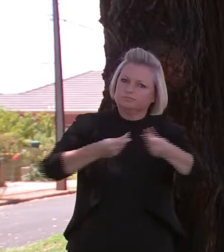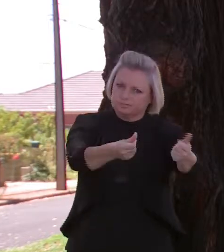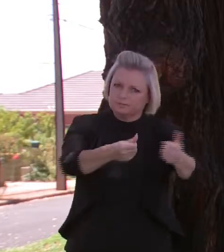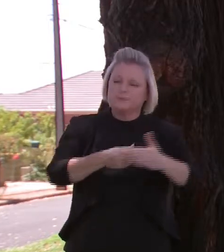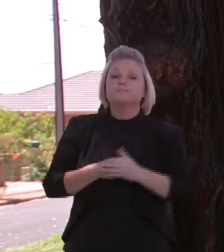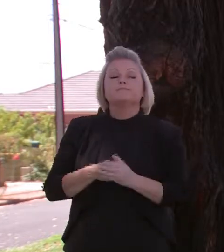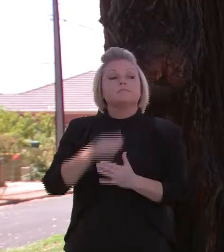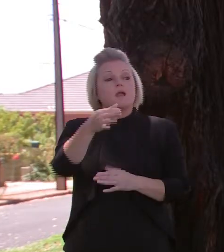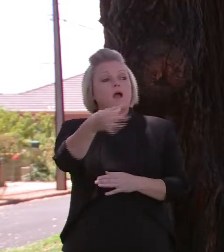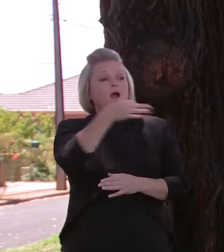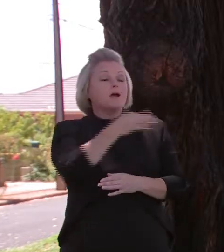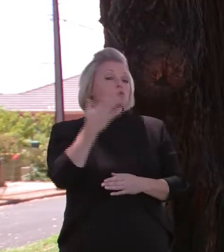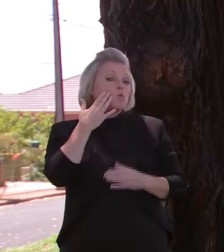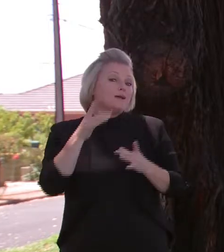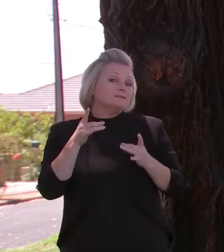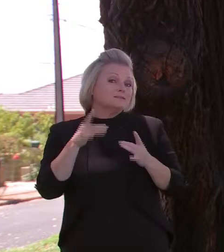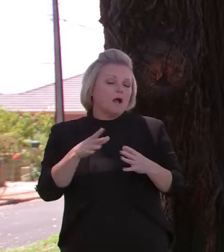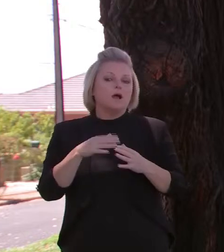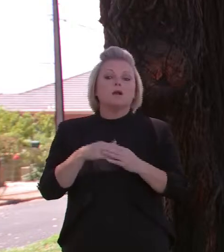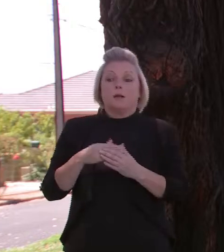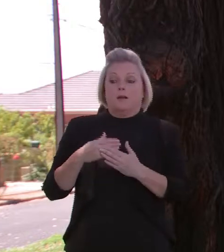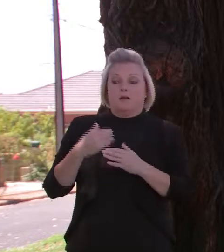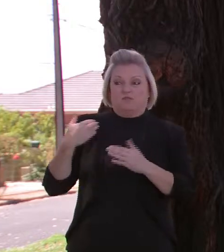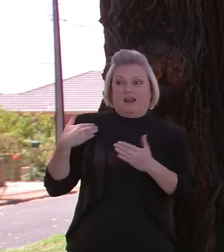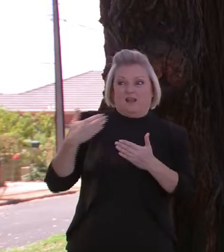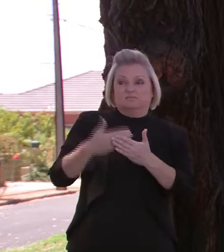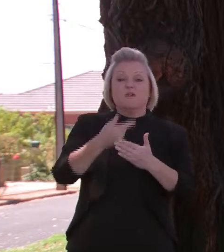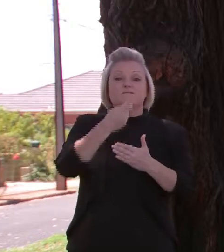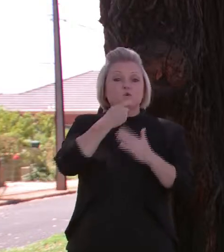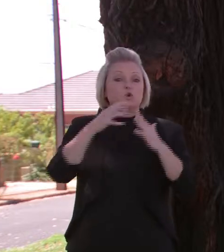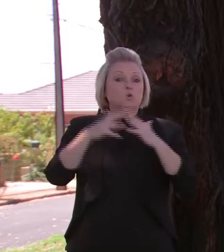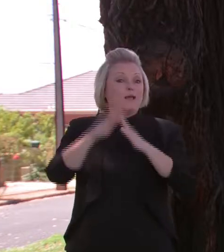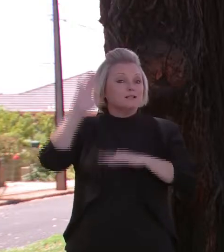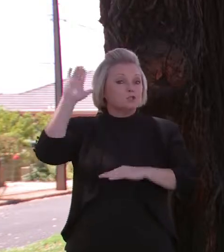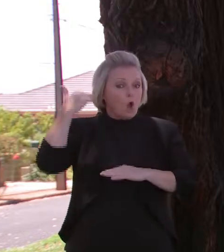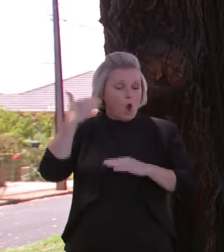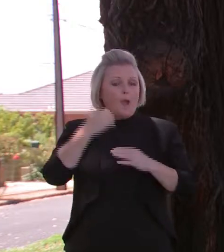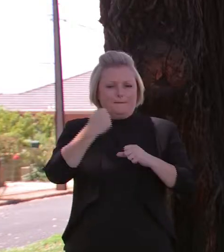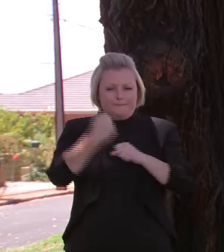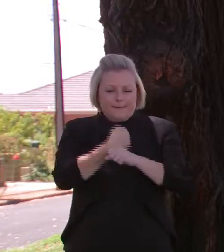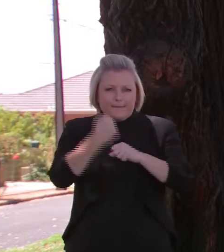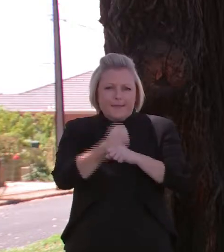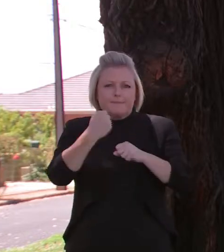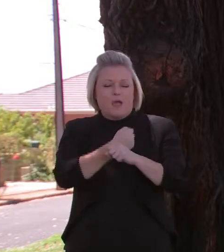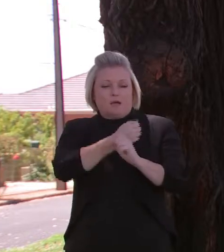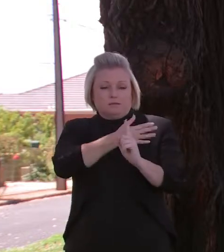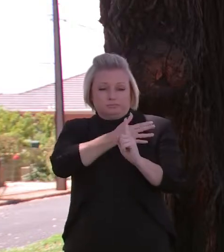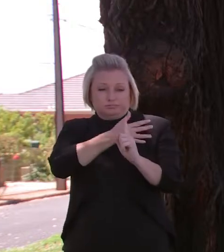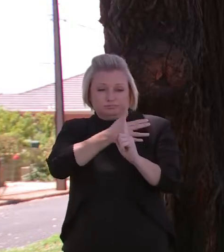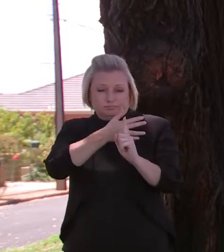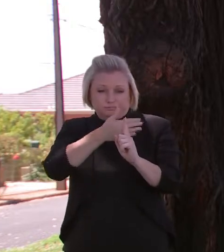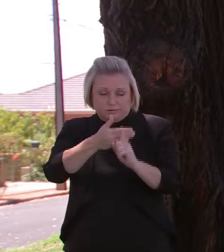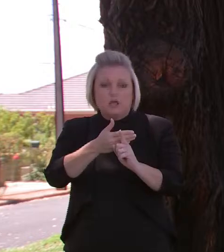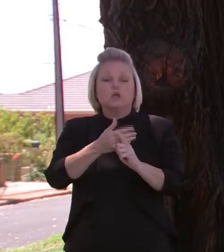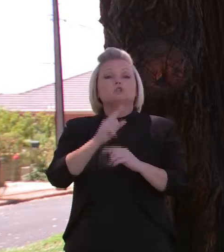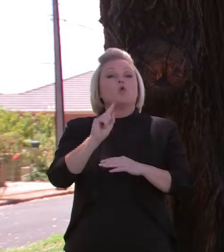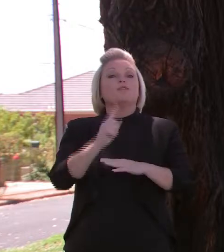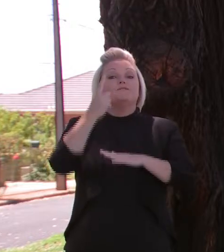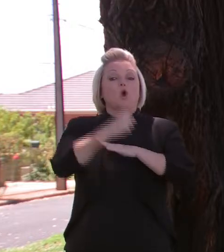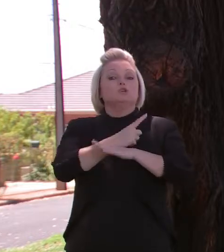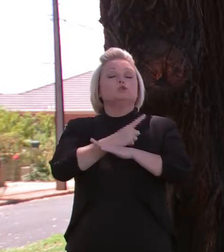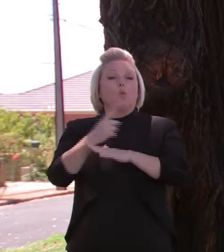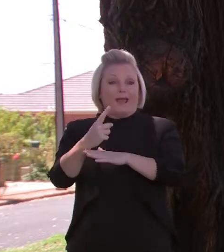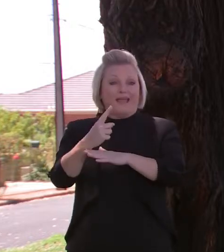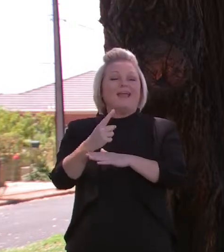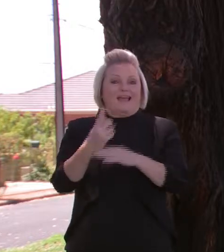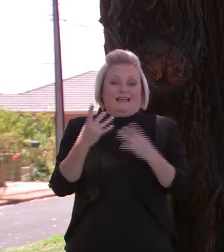over the last couple of weeks, and indeed the first week, and a bit more than the first couple of weeks indeed, is ready to go now, but obviously we'll be releasing